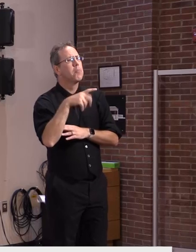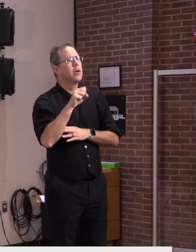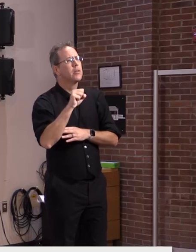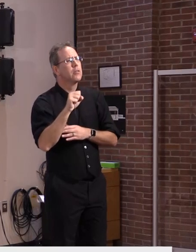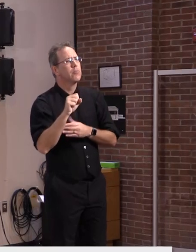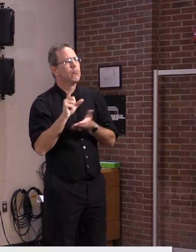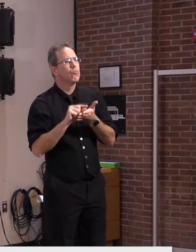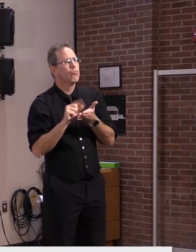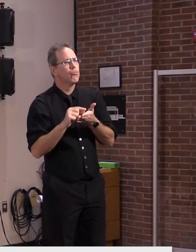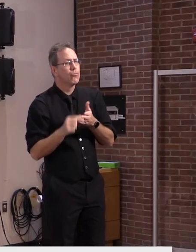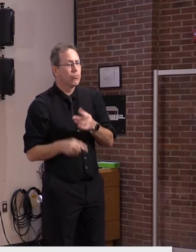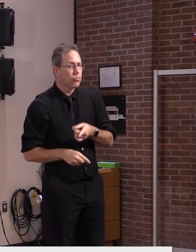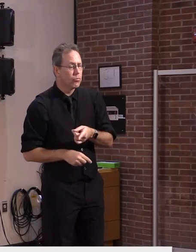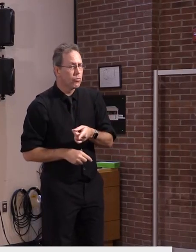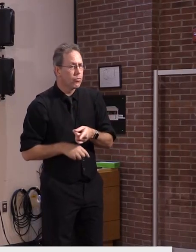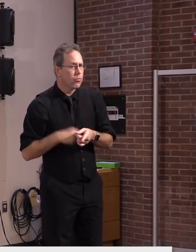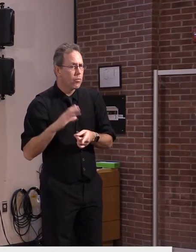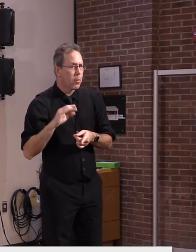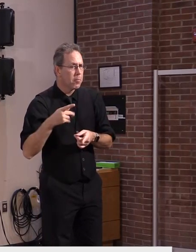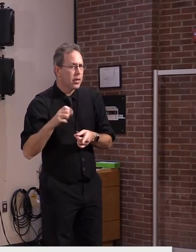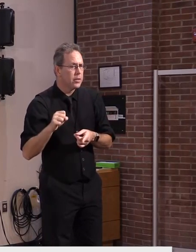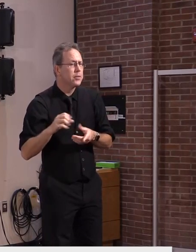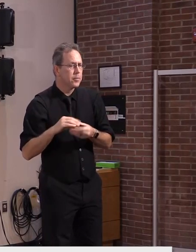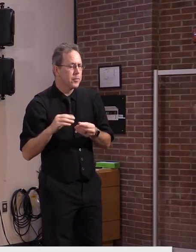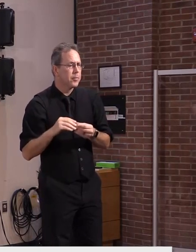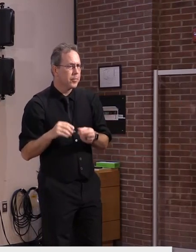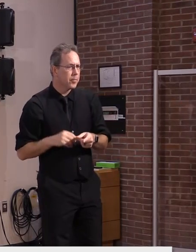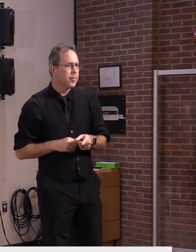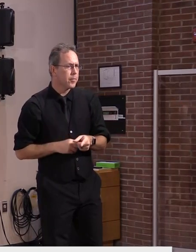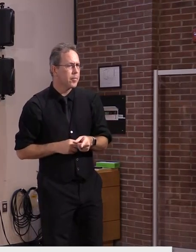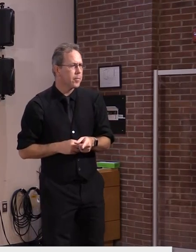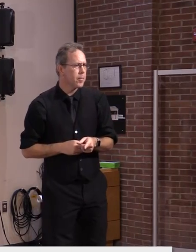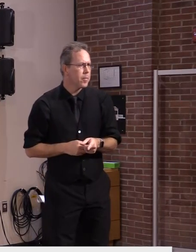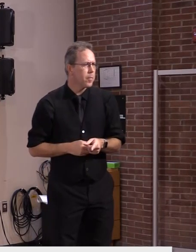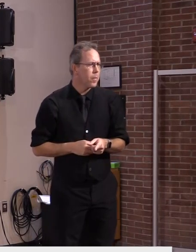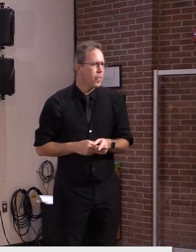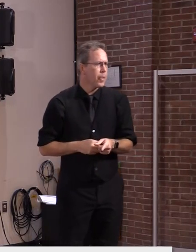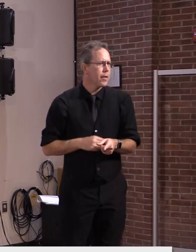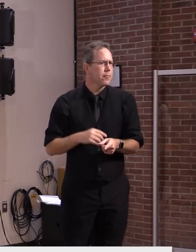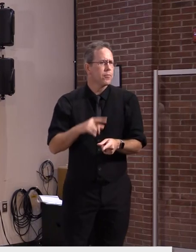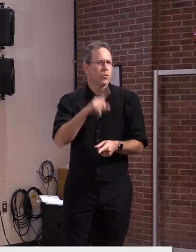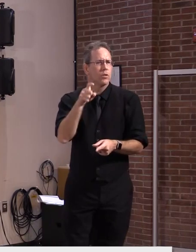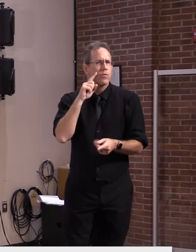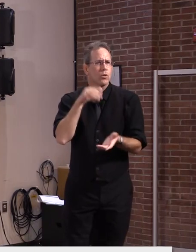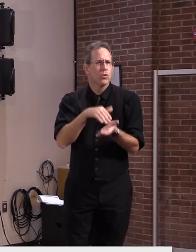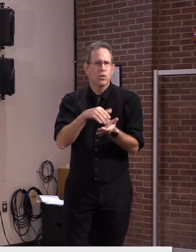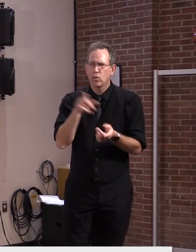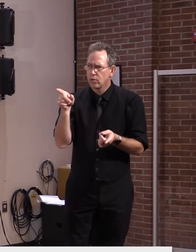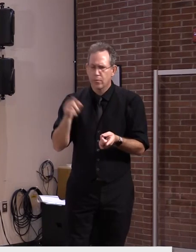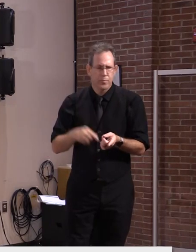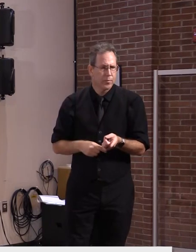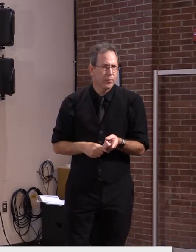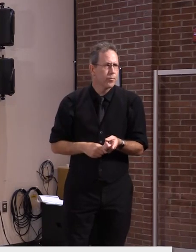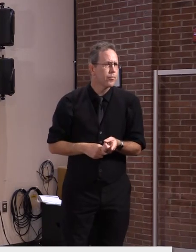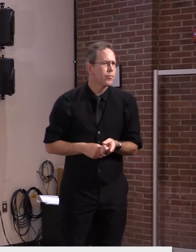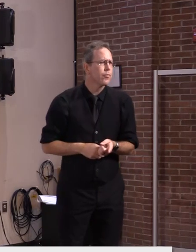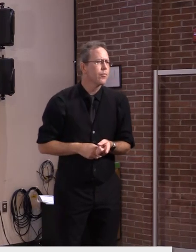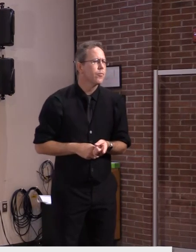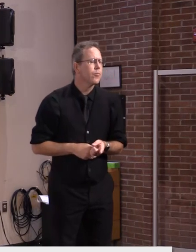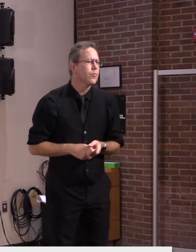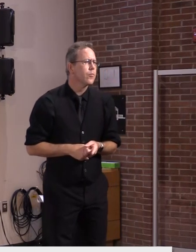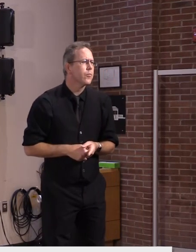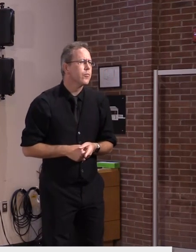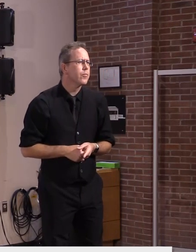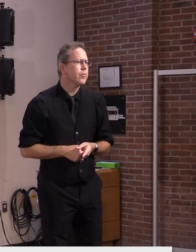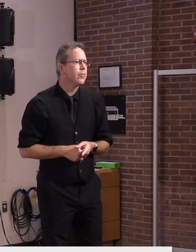Thanks, Jason. Dr. Levine, I just wanted to follow up on Mike Donahue just to understand, sorry if I missed it